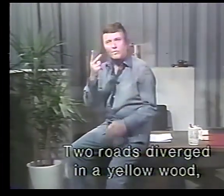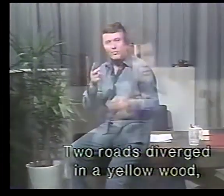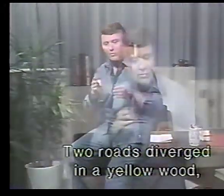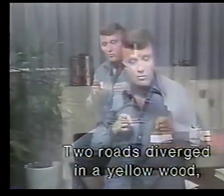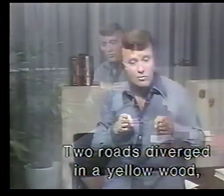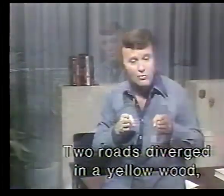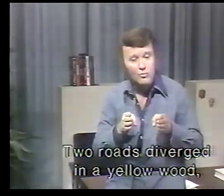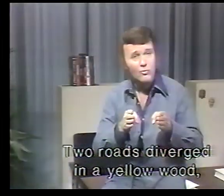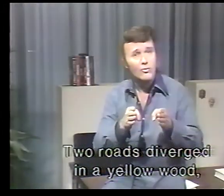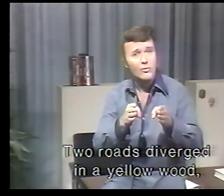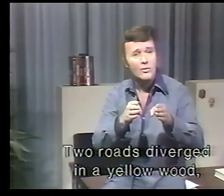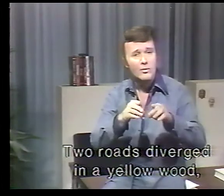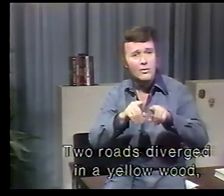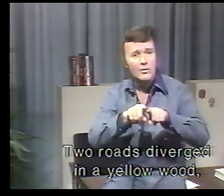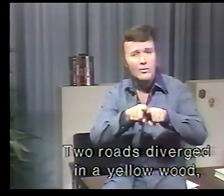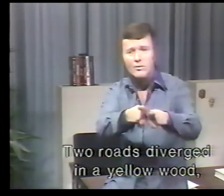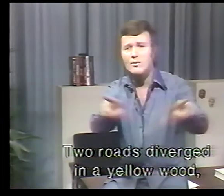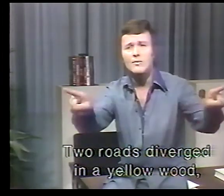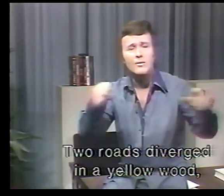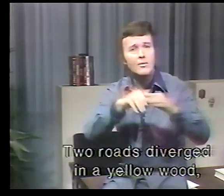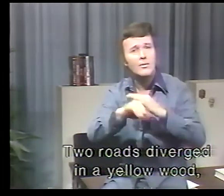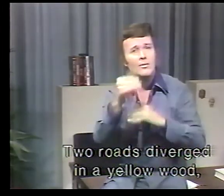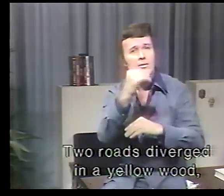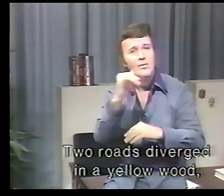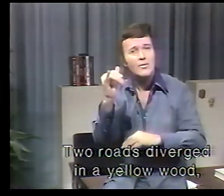two roads diverge in a yellow wood.